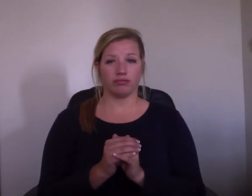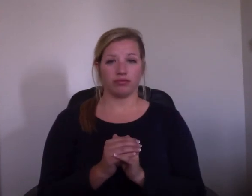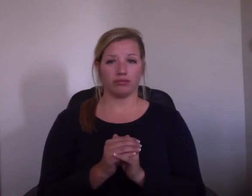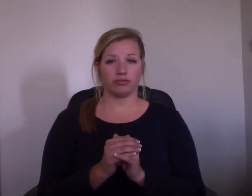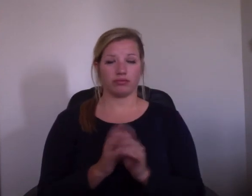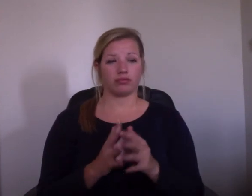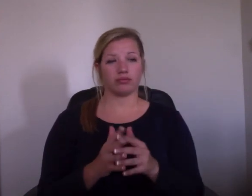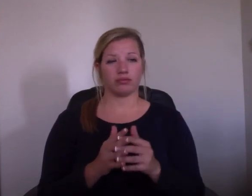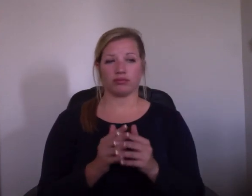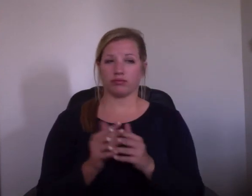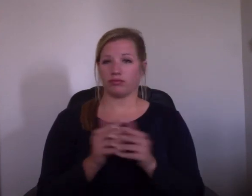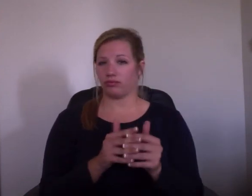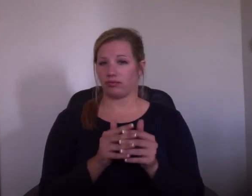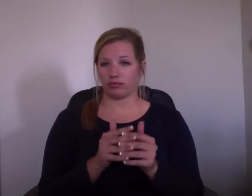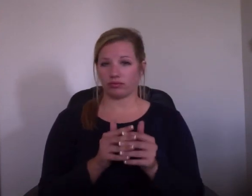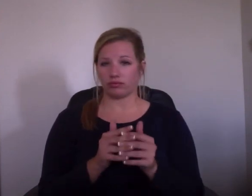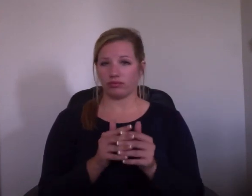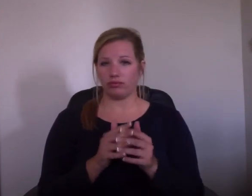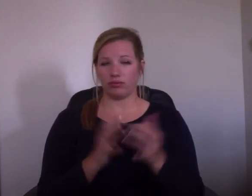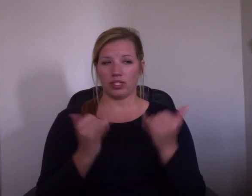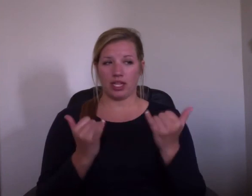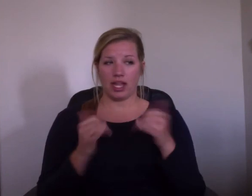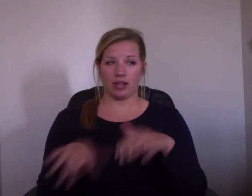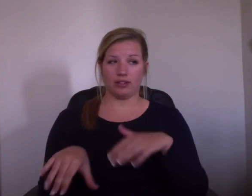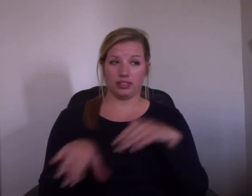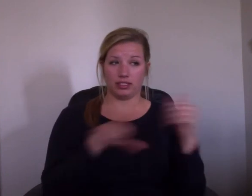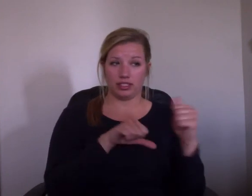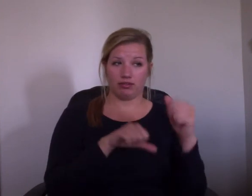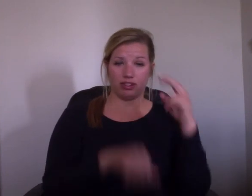America's leaving Vietnam was probably the